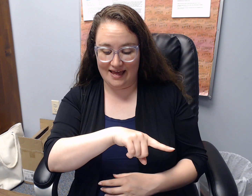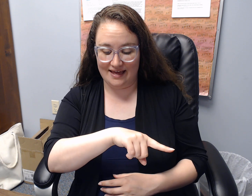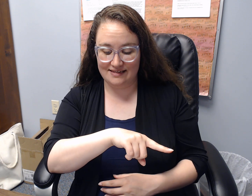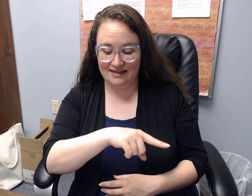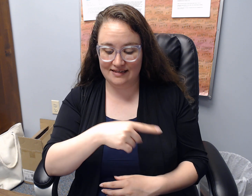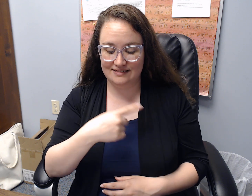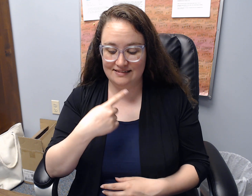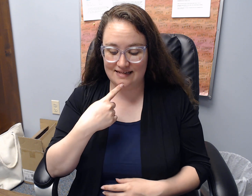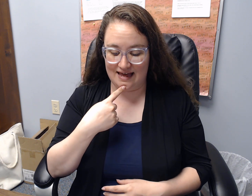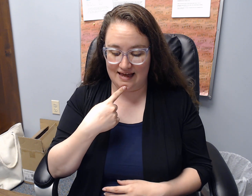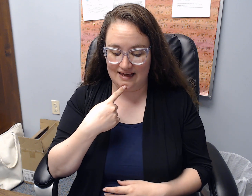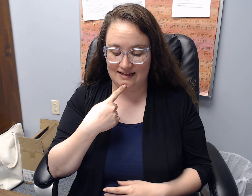They say